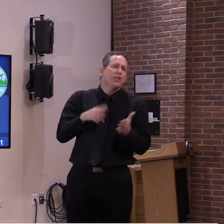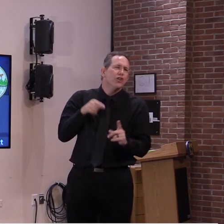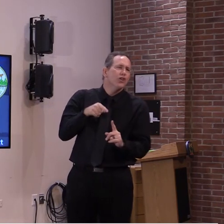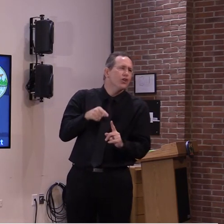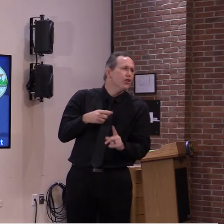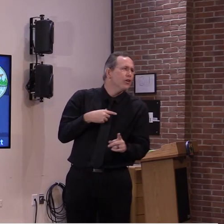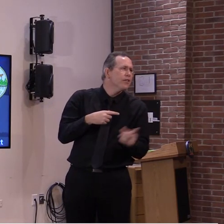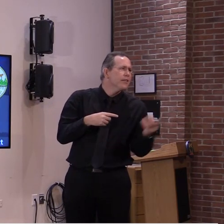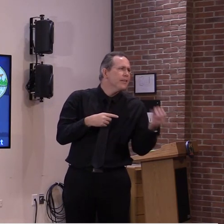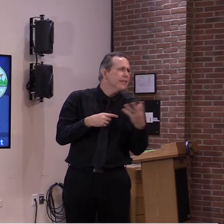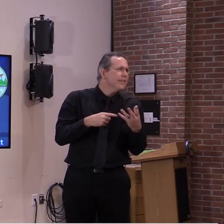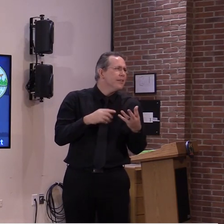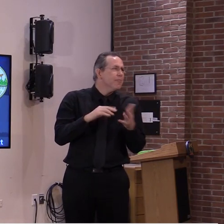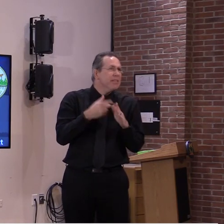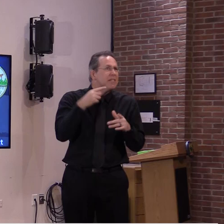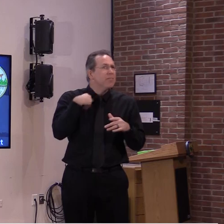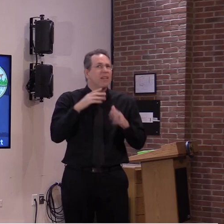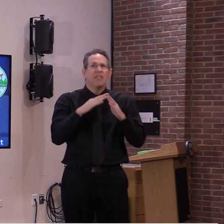and Wakefield?